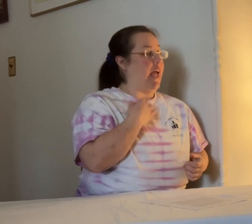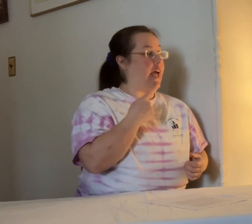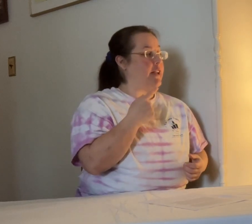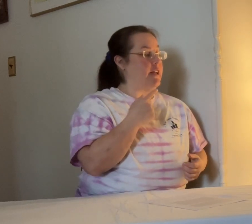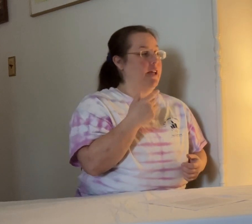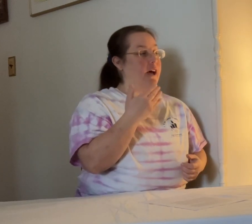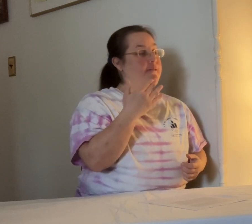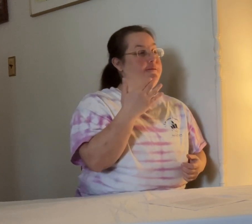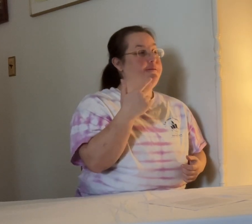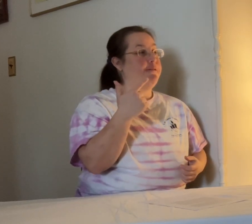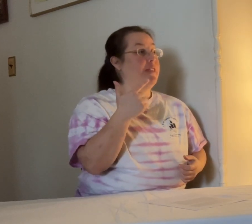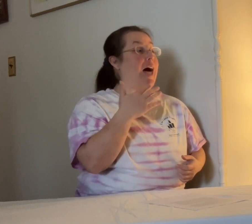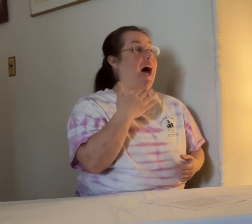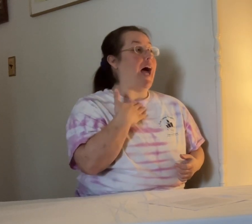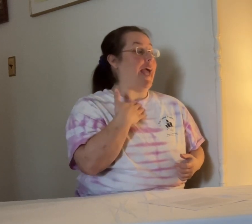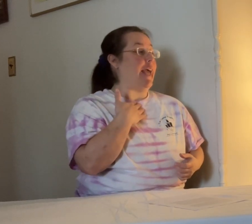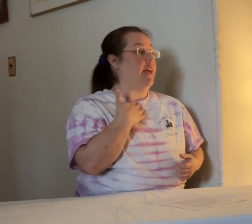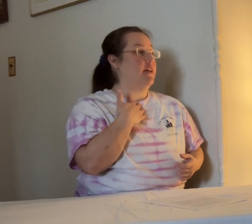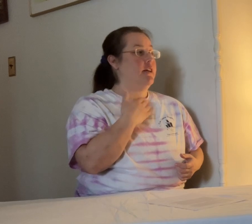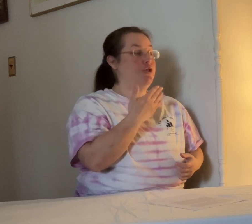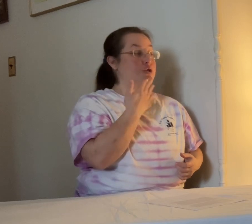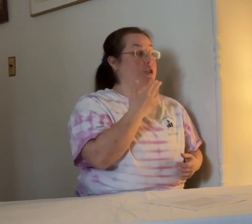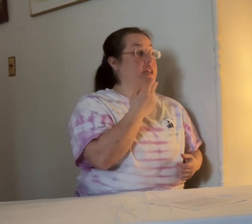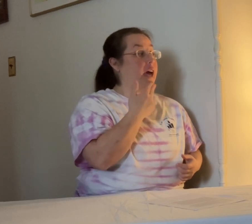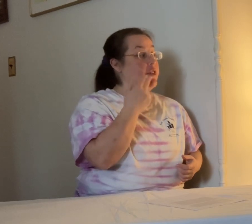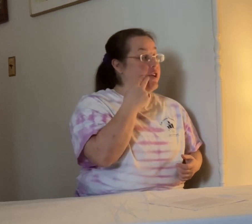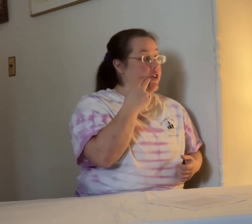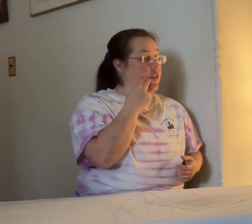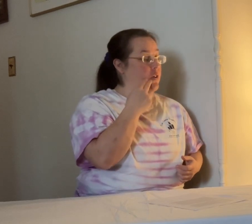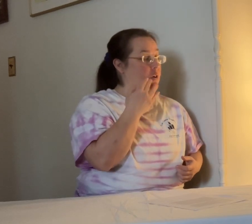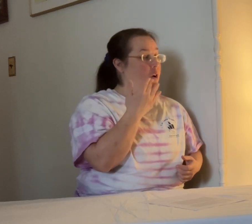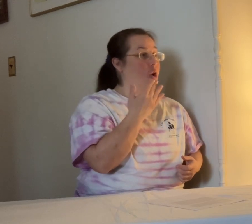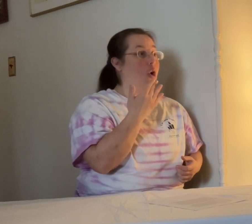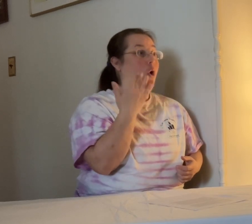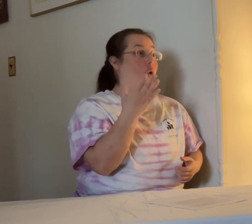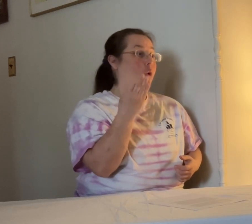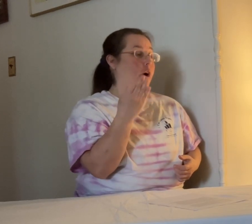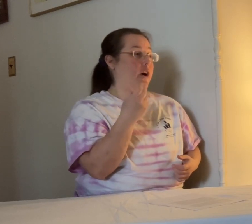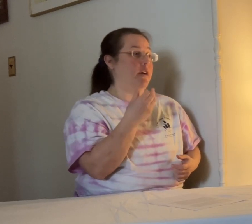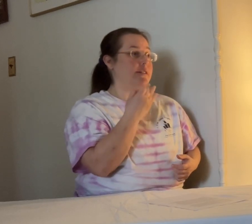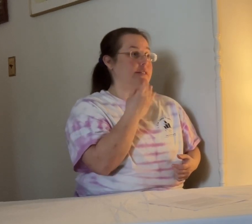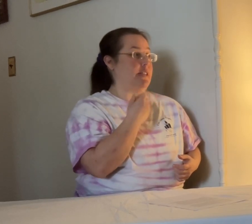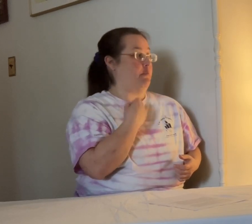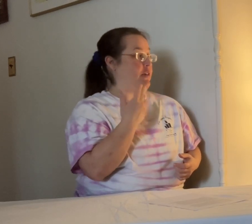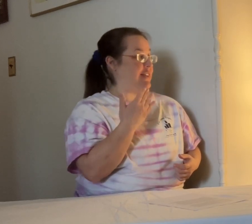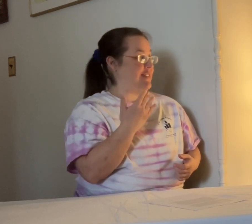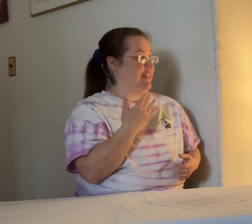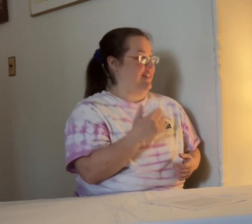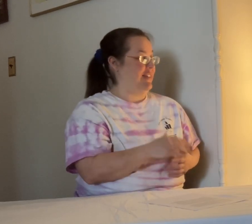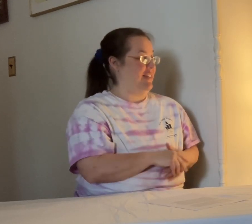and fly together or separate?